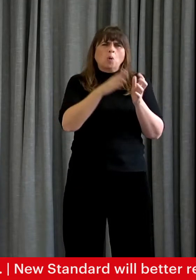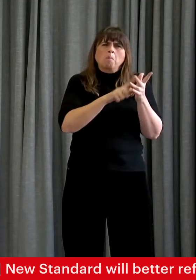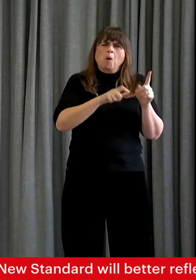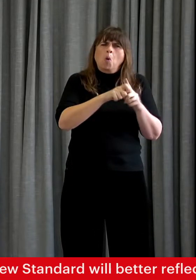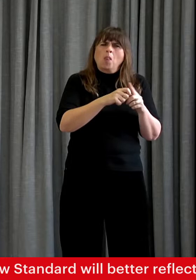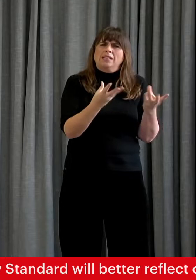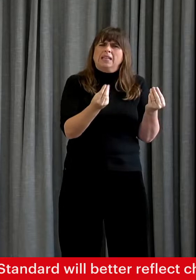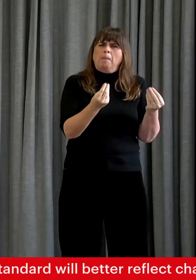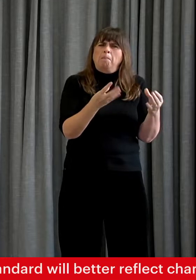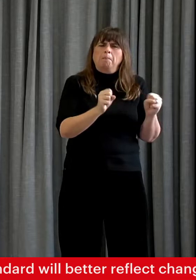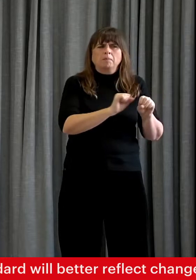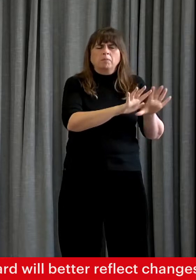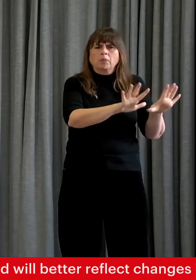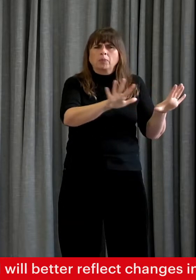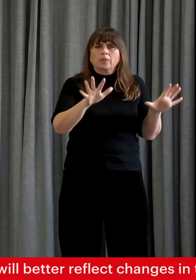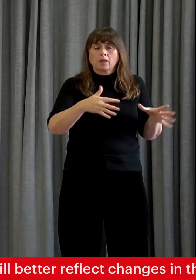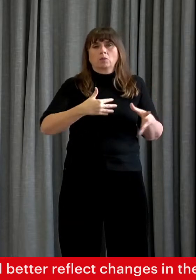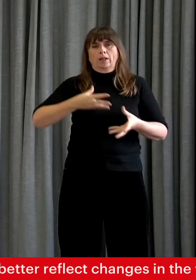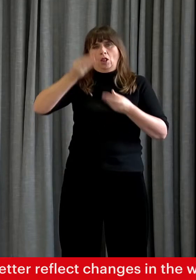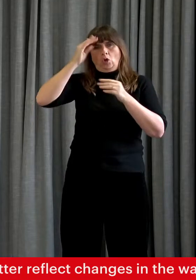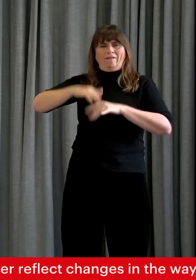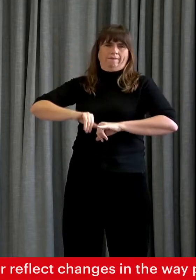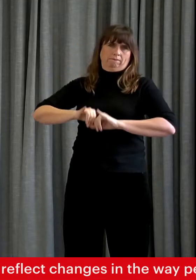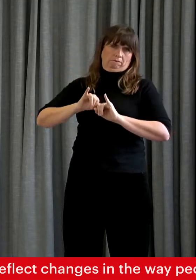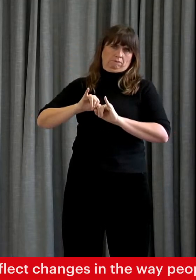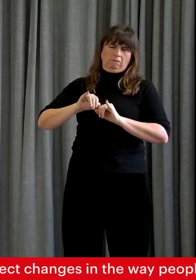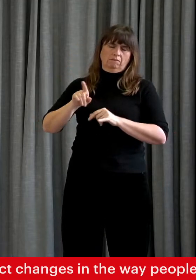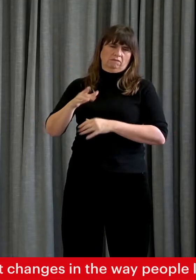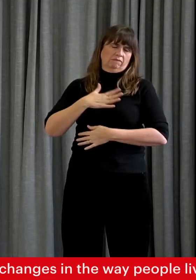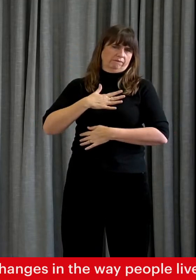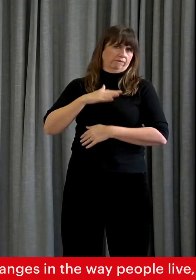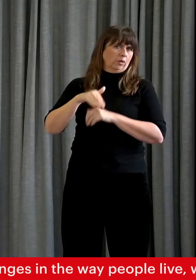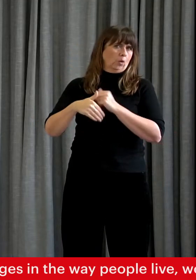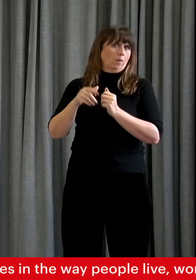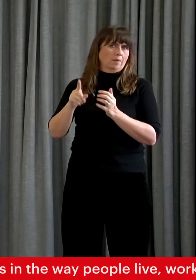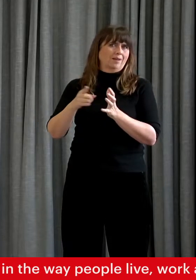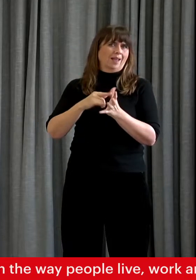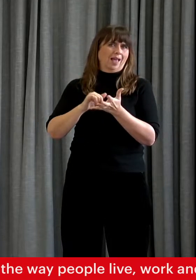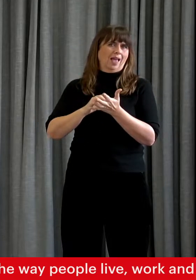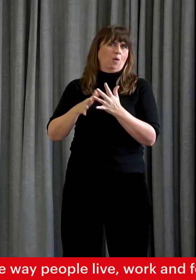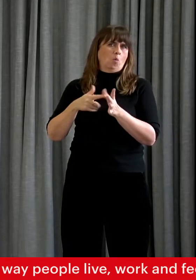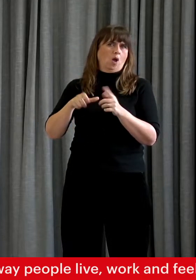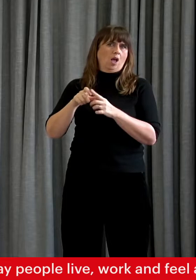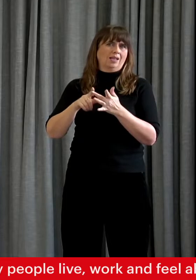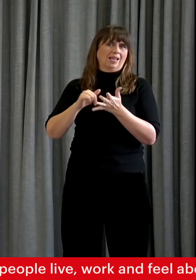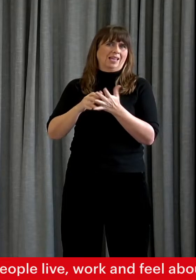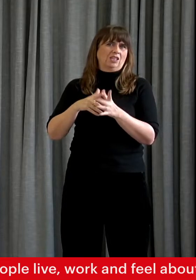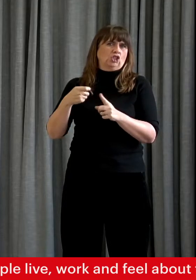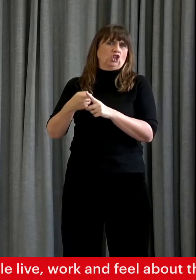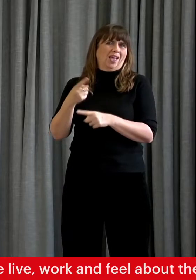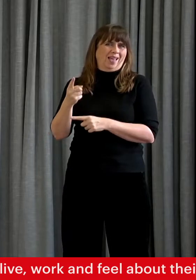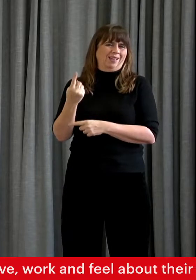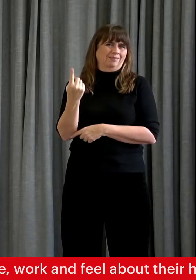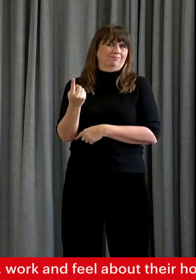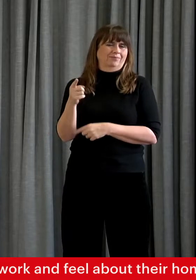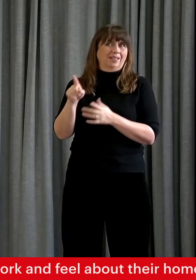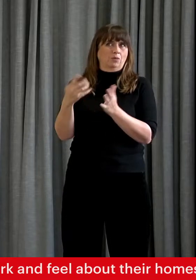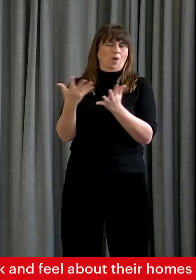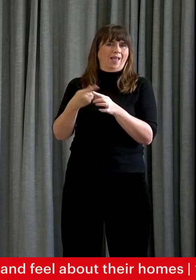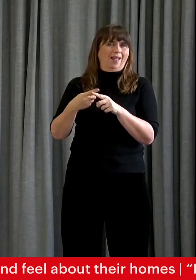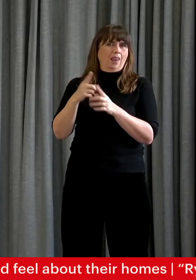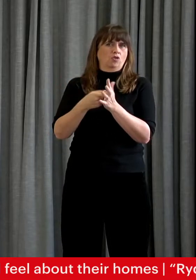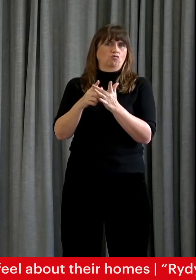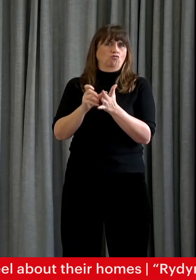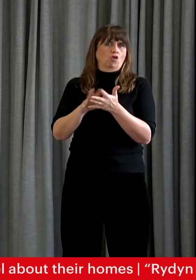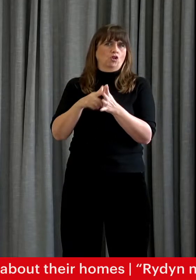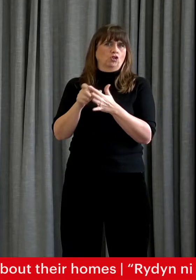provides additional clarity based on the learning from the tragic case in Rochdale of Awab Ishaq. The standard makes absolutely clear the